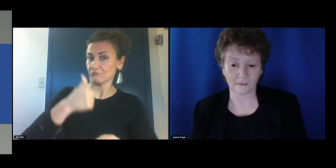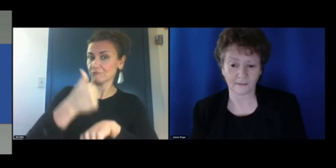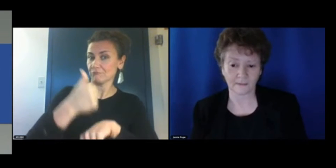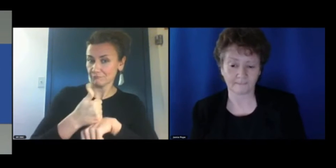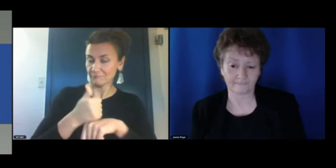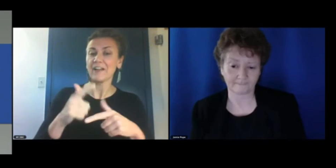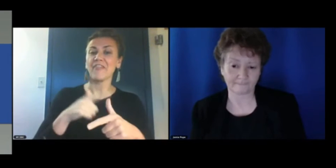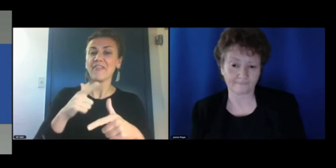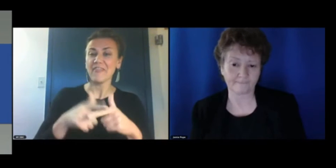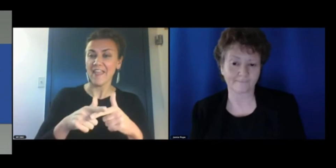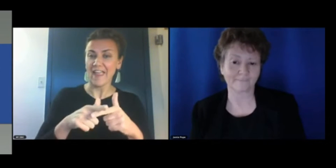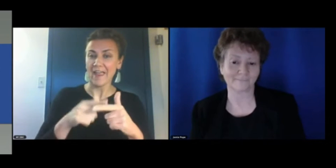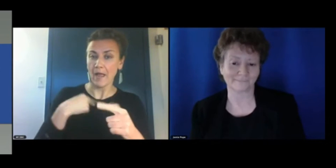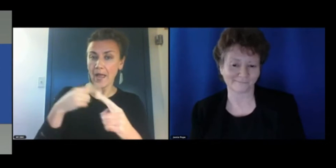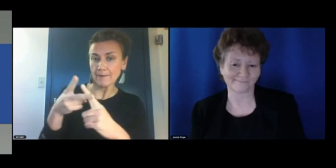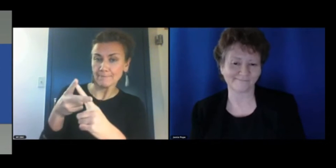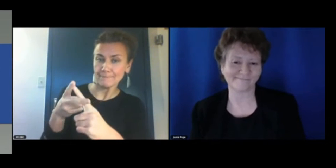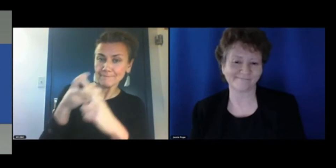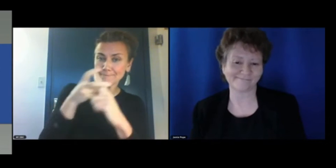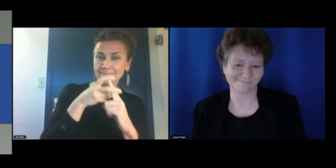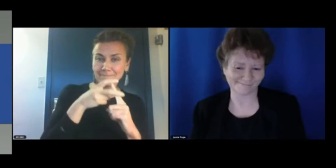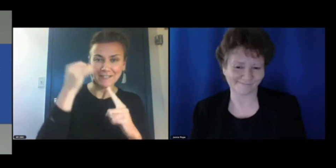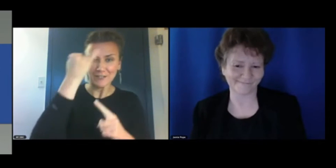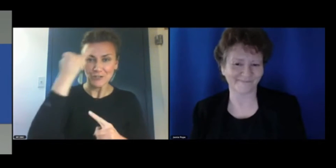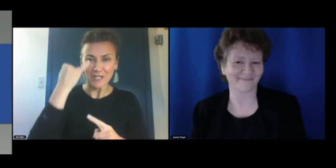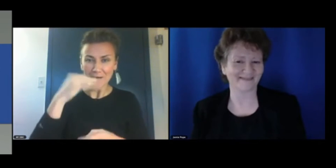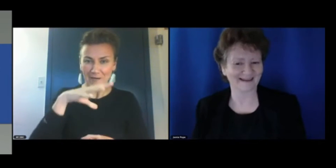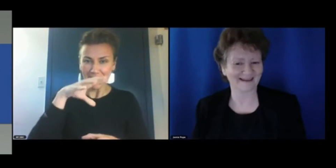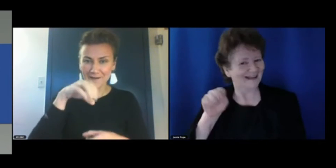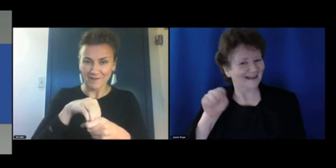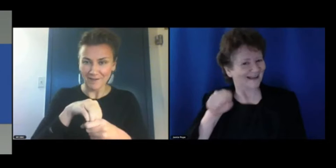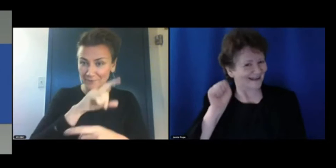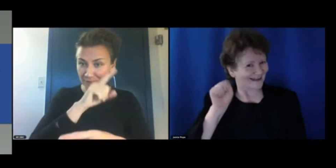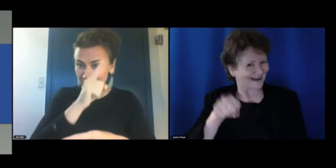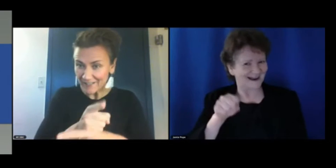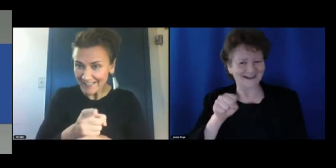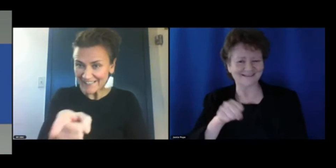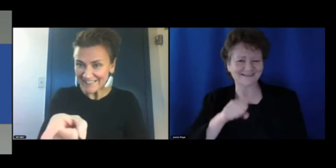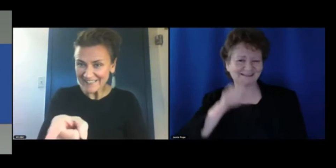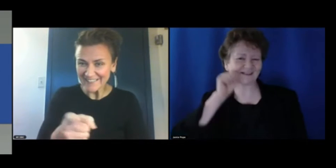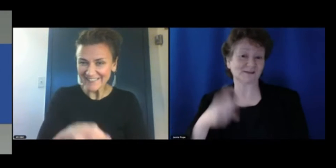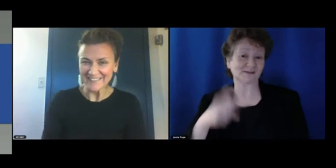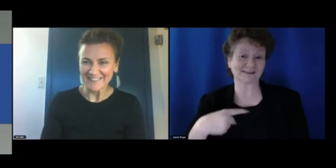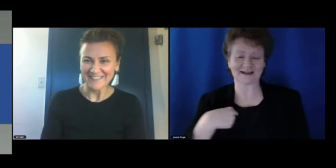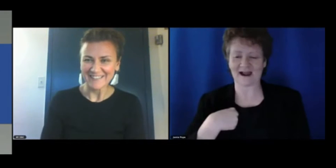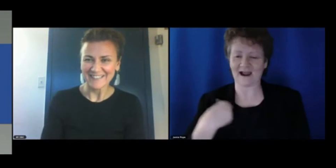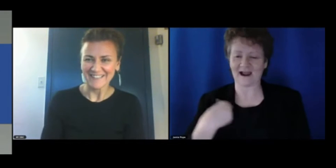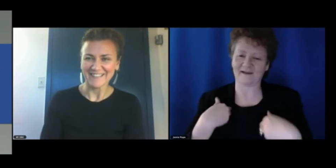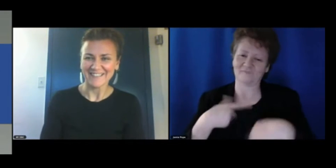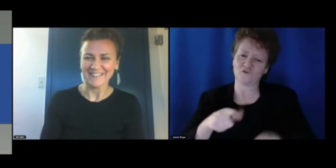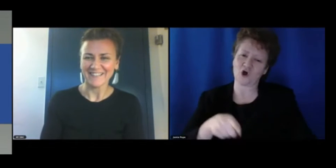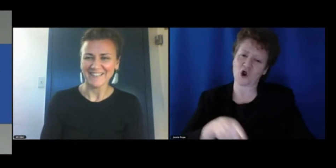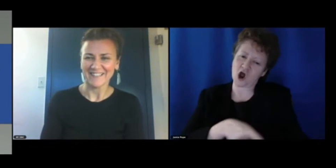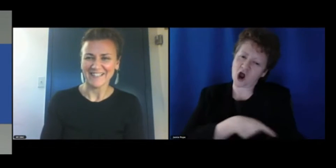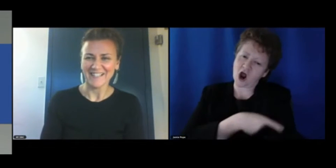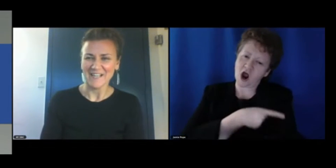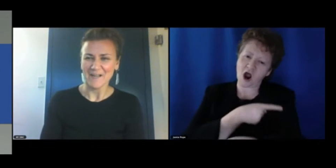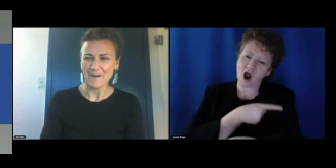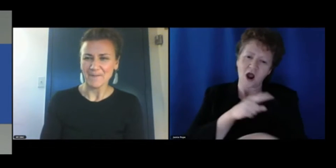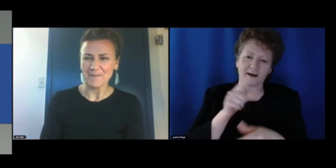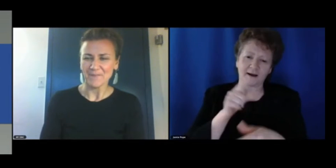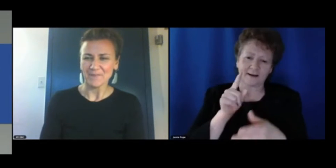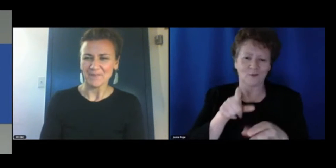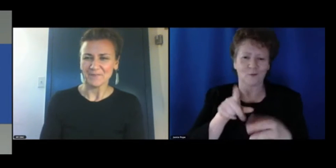and involve their families. So that's how we set that up. And then I got Jamie involved,